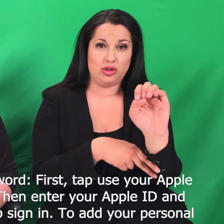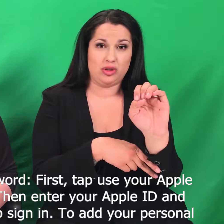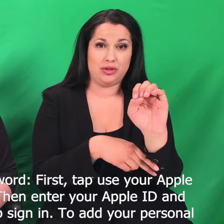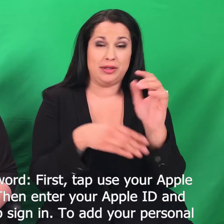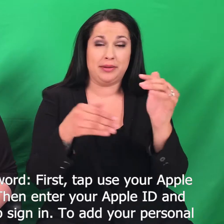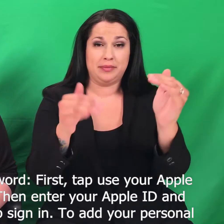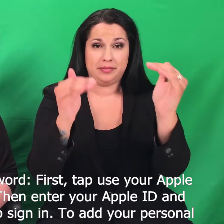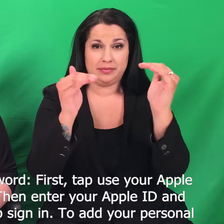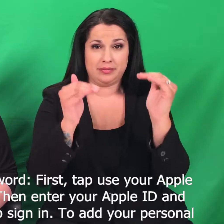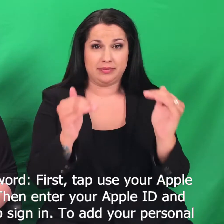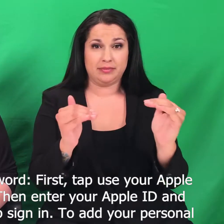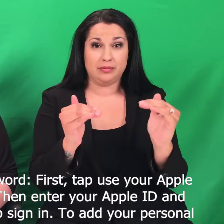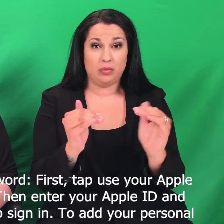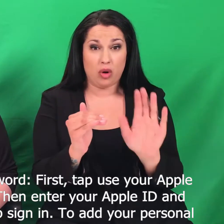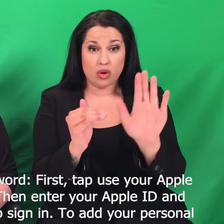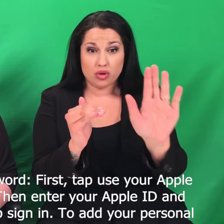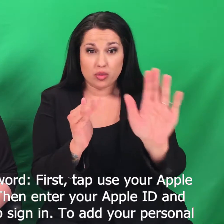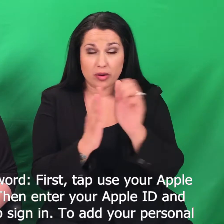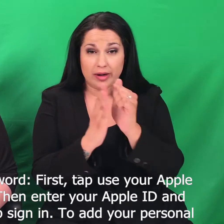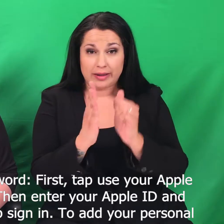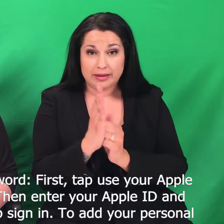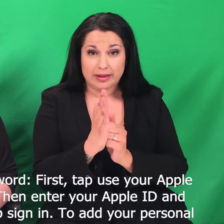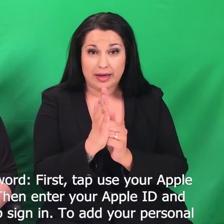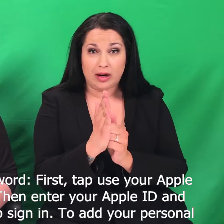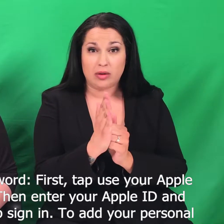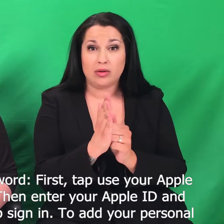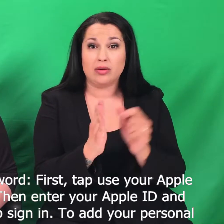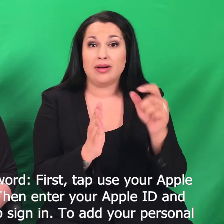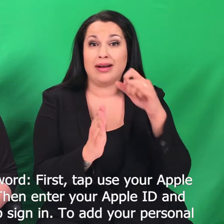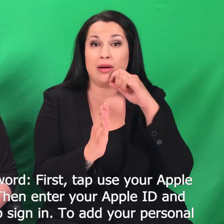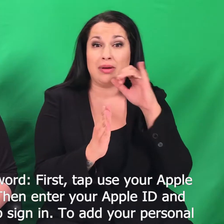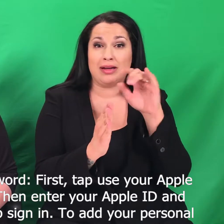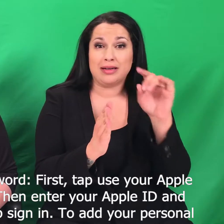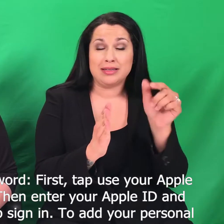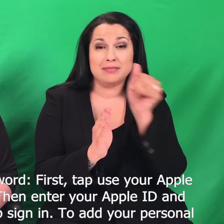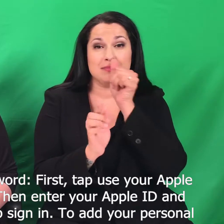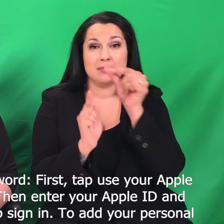Then enter your Apple ID and password.